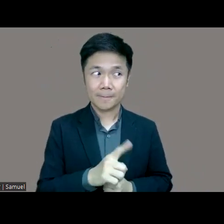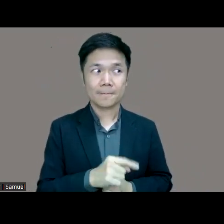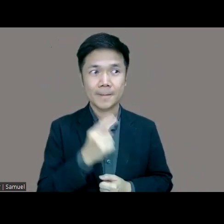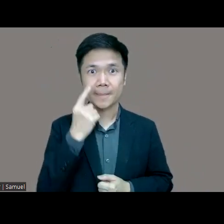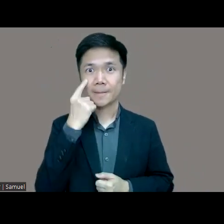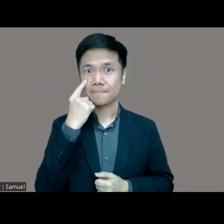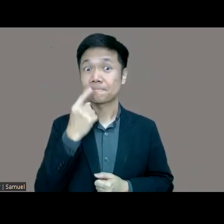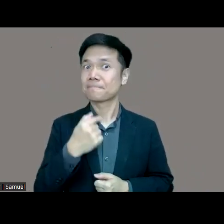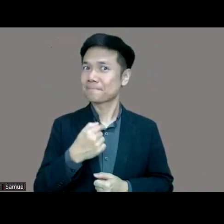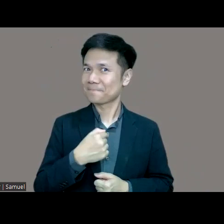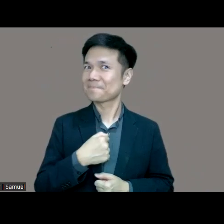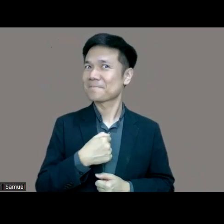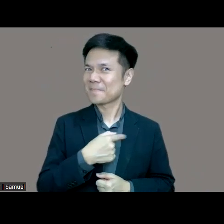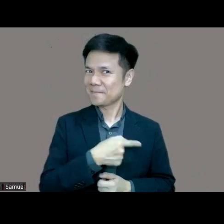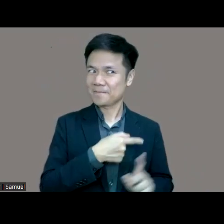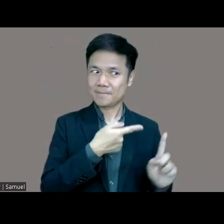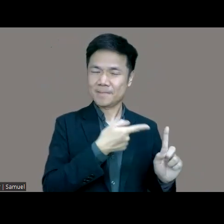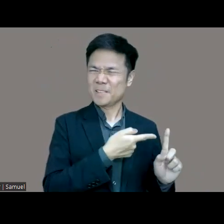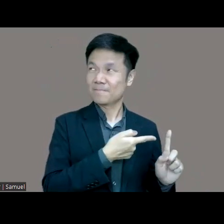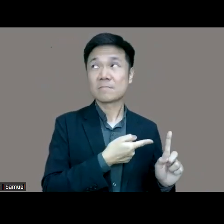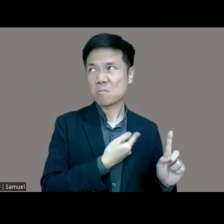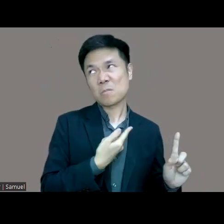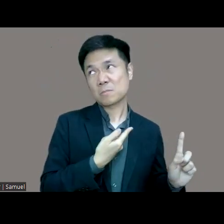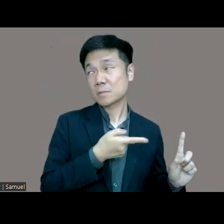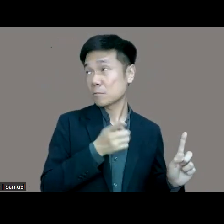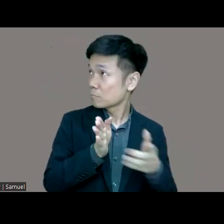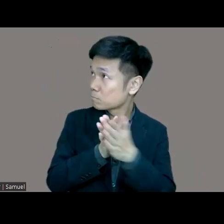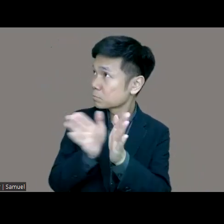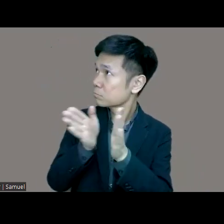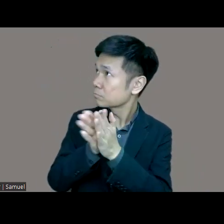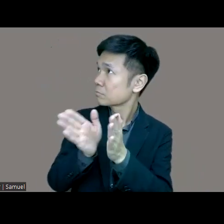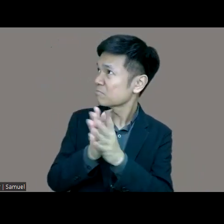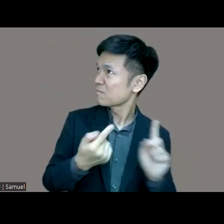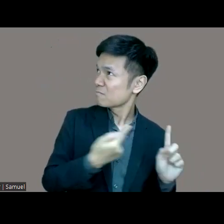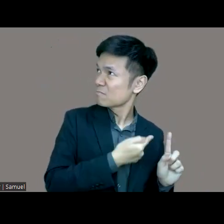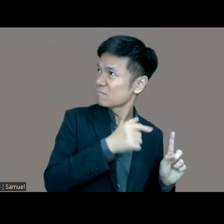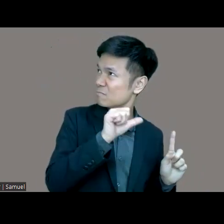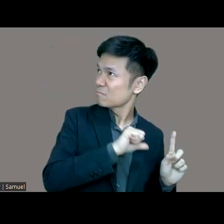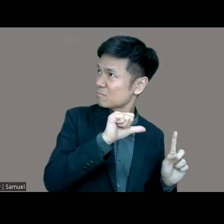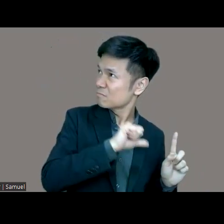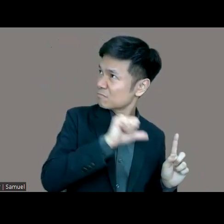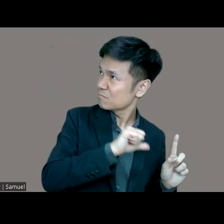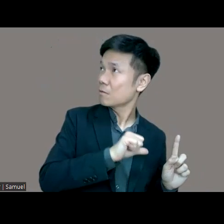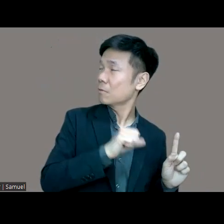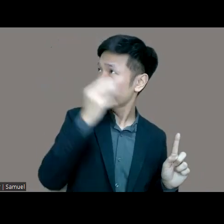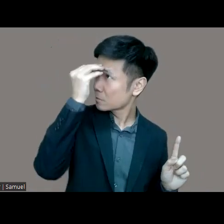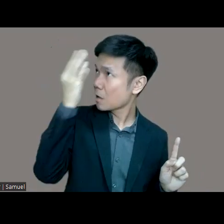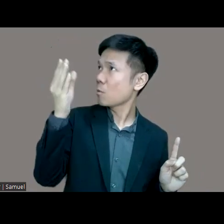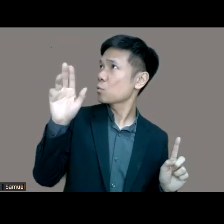and do a reputational risk for that person, right? And so there should be the request,